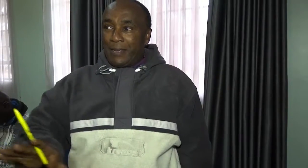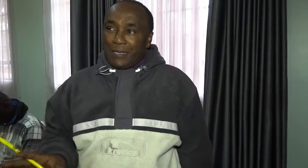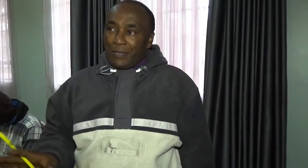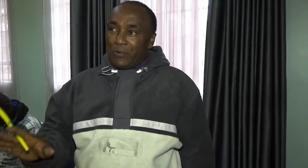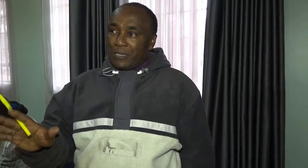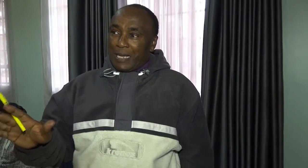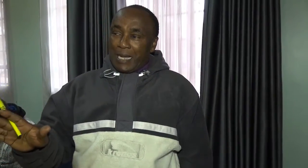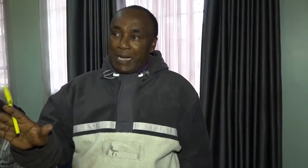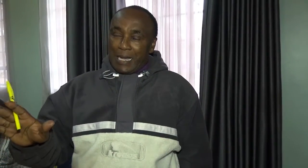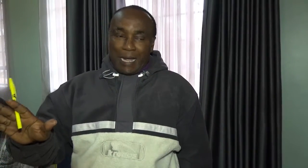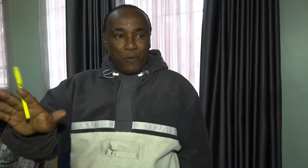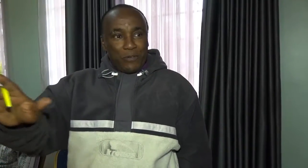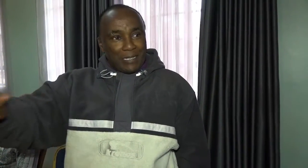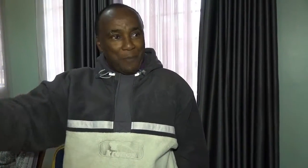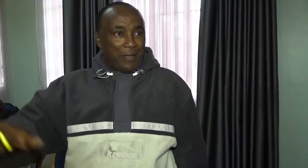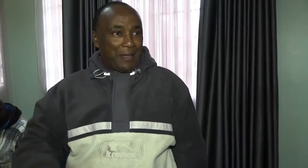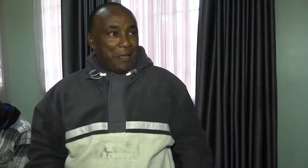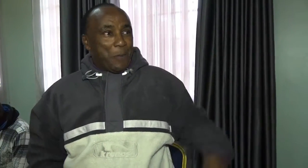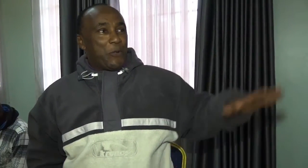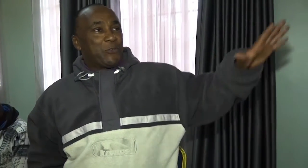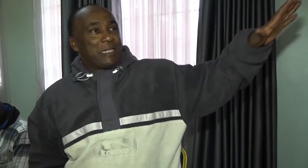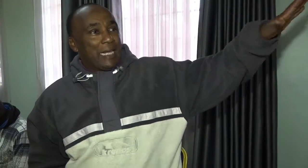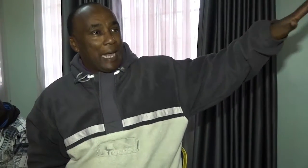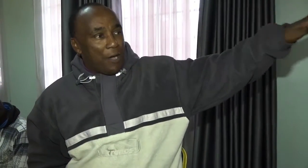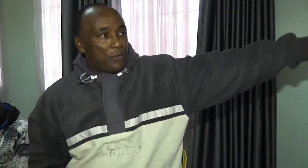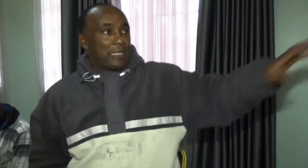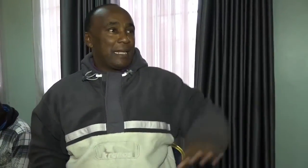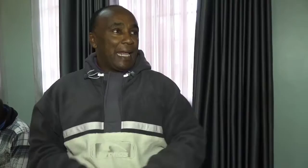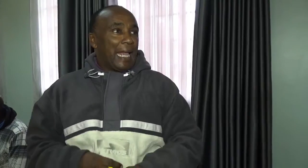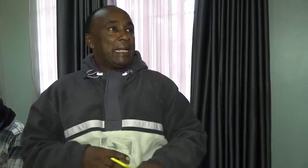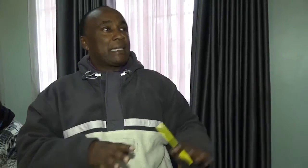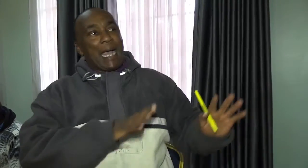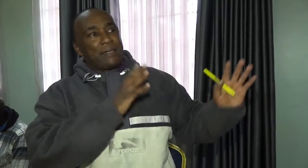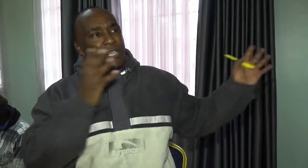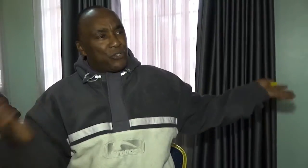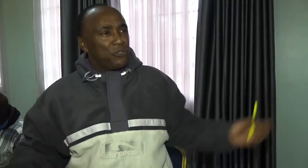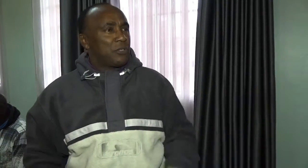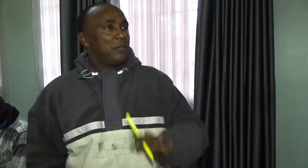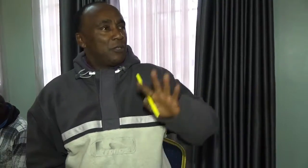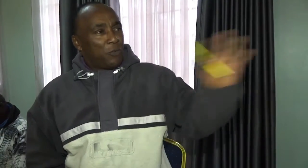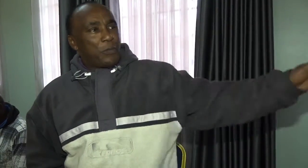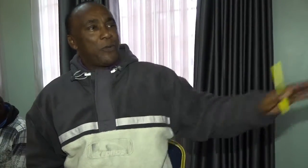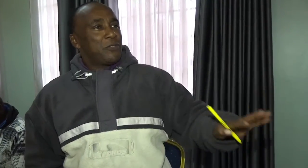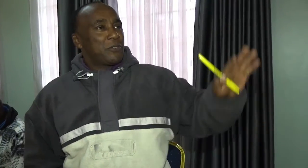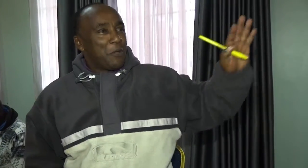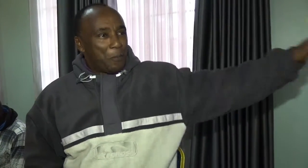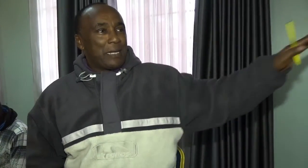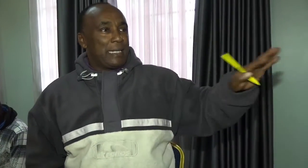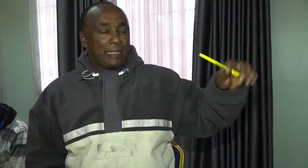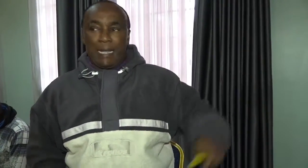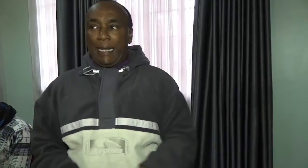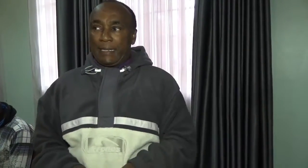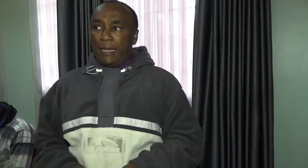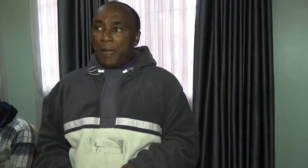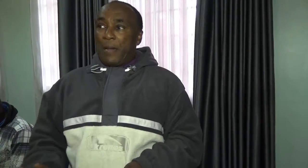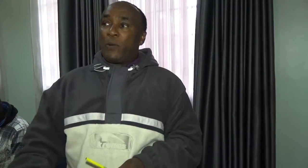somewhere, was Kamukuji somewhere. People used to stay out and discuss issues, topical issues,